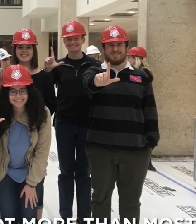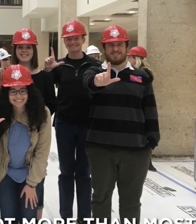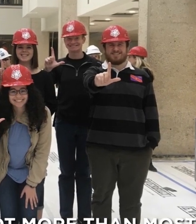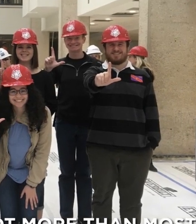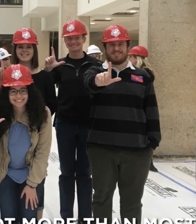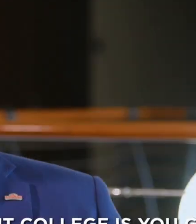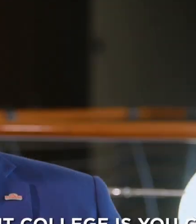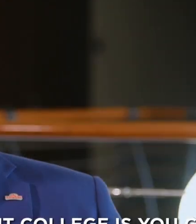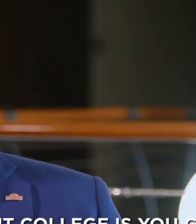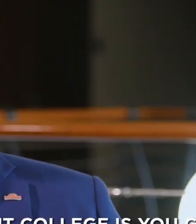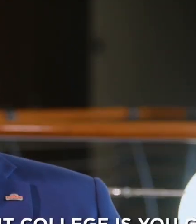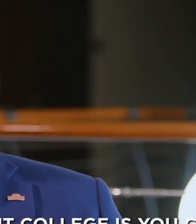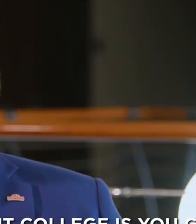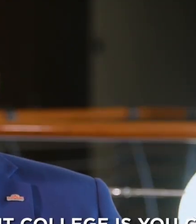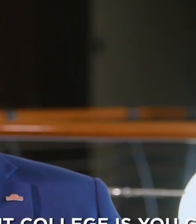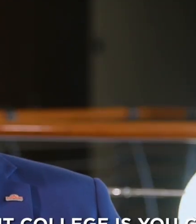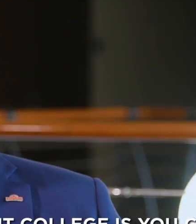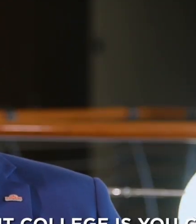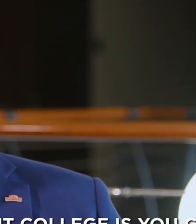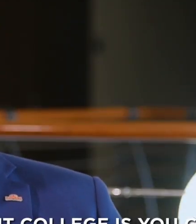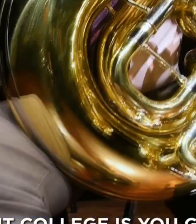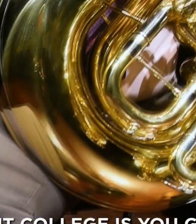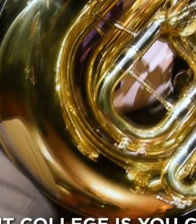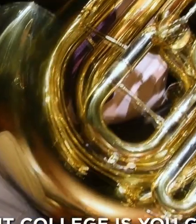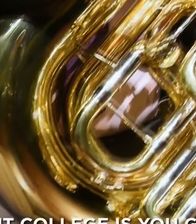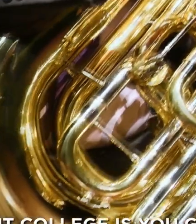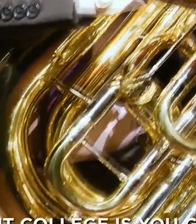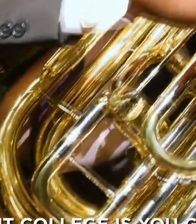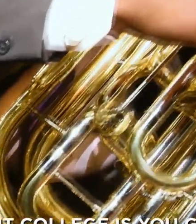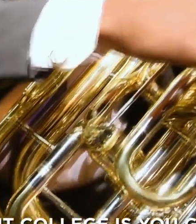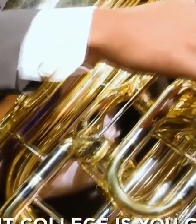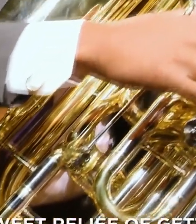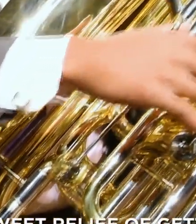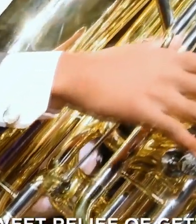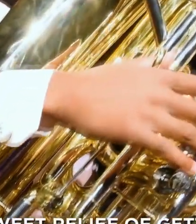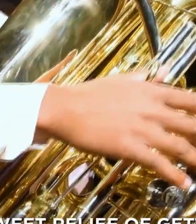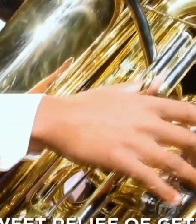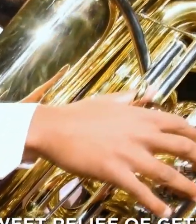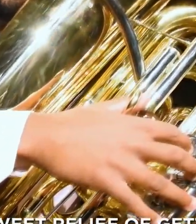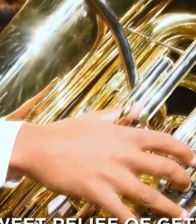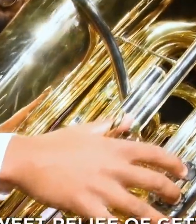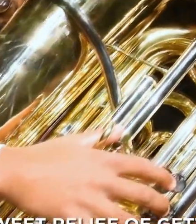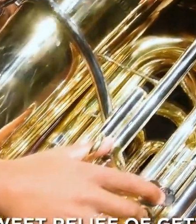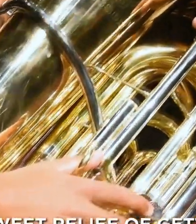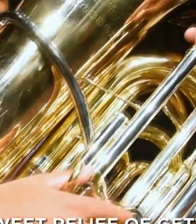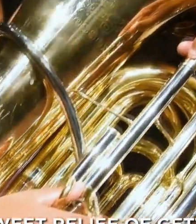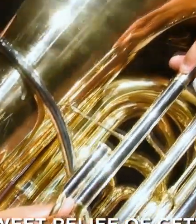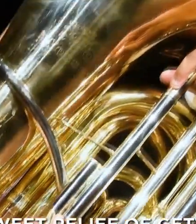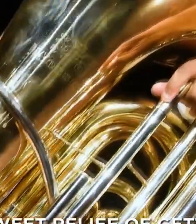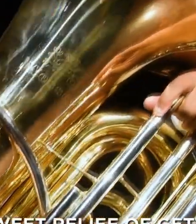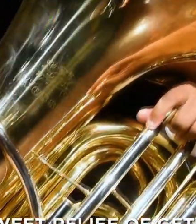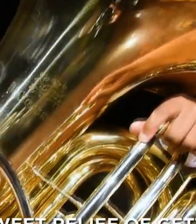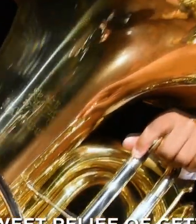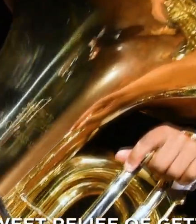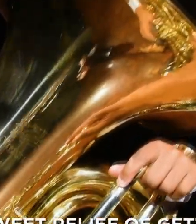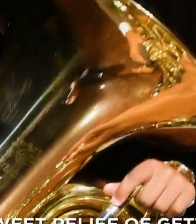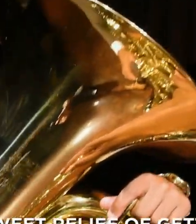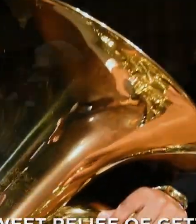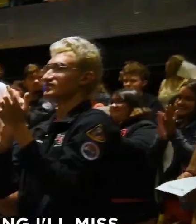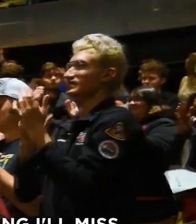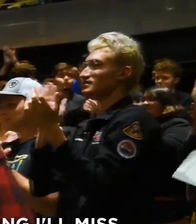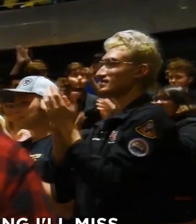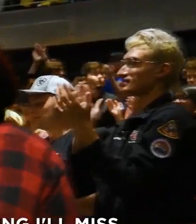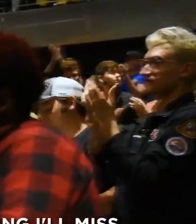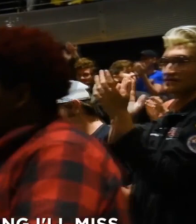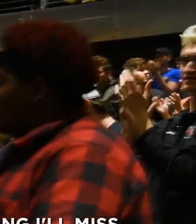peers at other universities. The best thing about college is you go through all this pain and struggle, and in the end there's this sweet relief of getting your degree. There's payoff